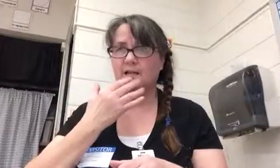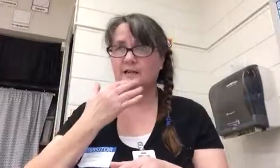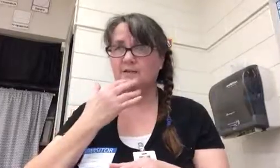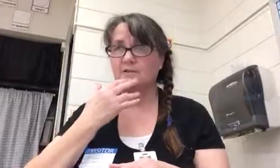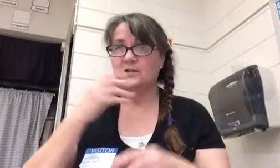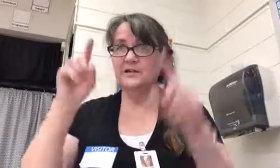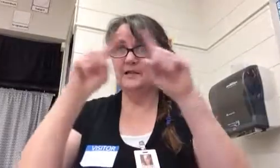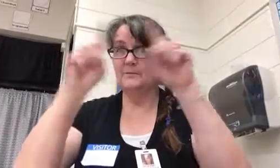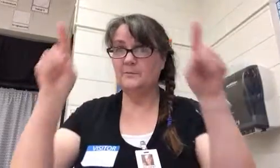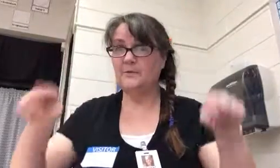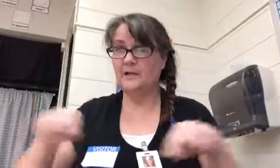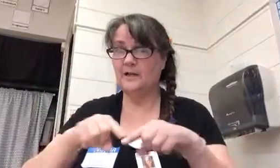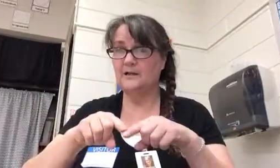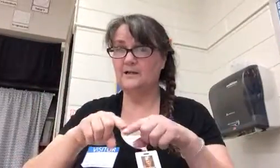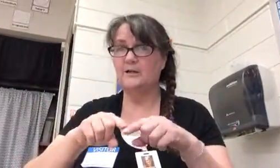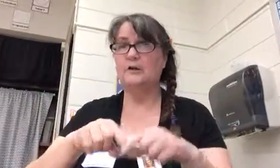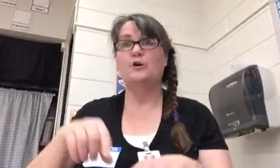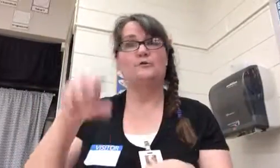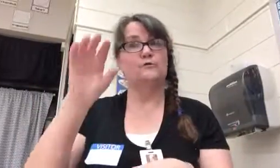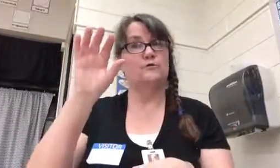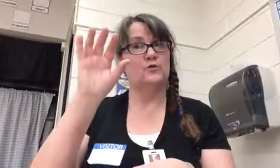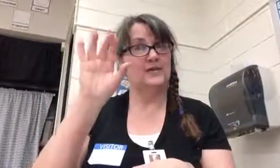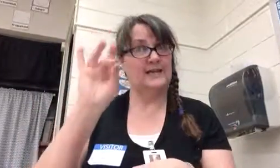86 right here on the number line.